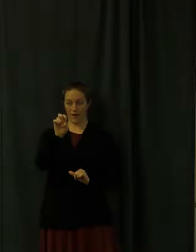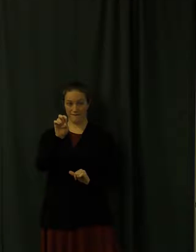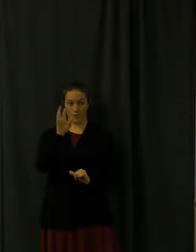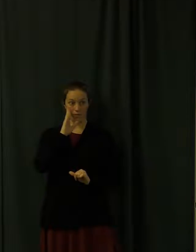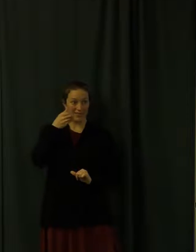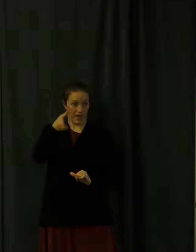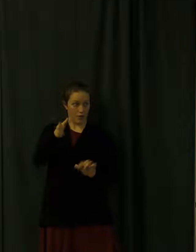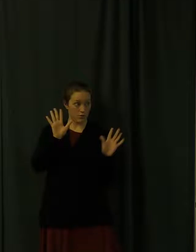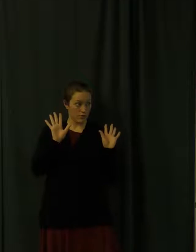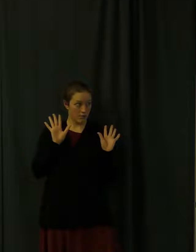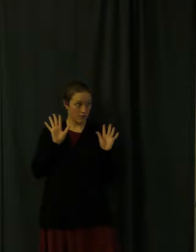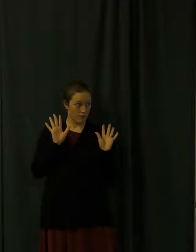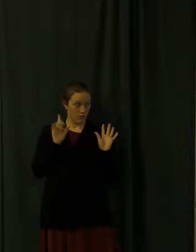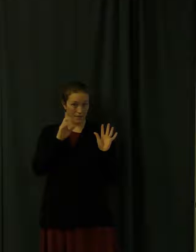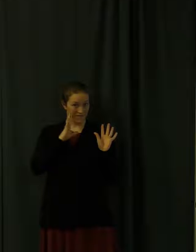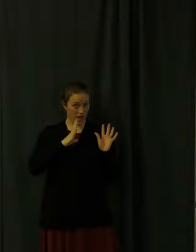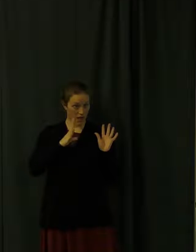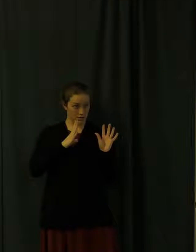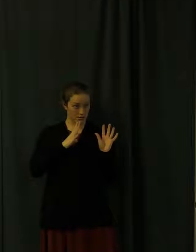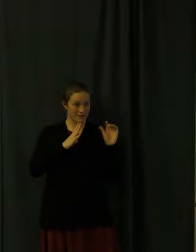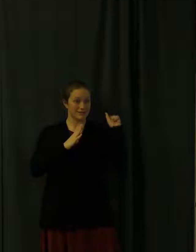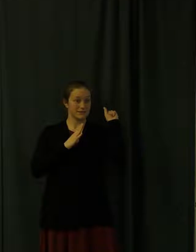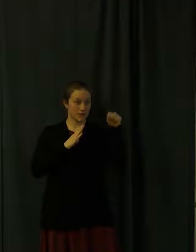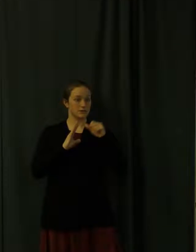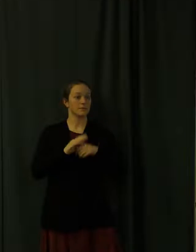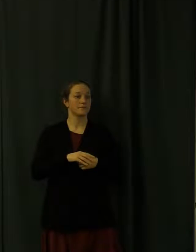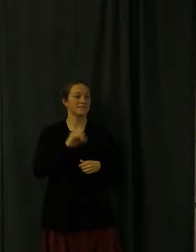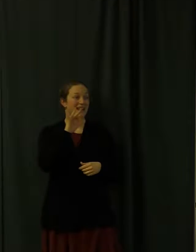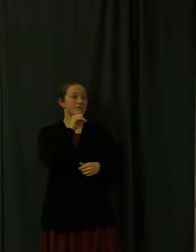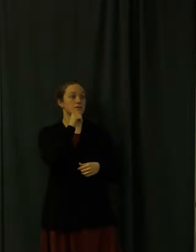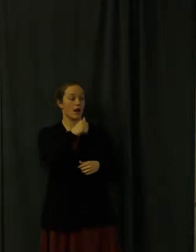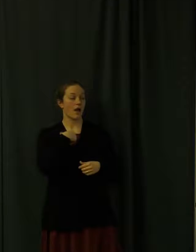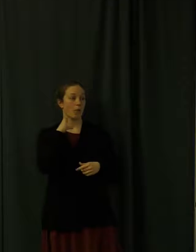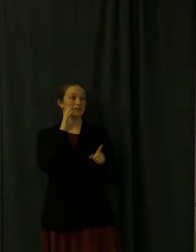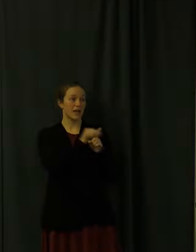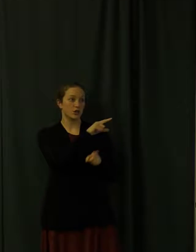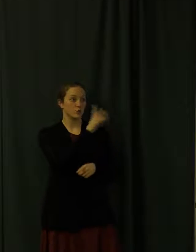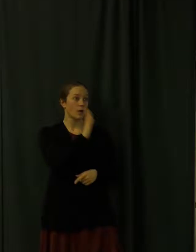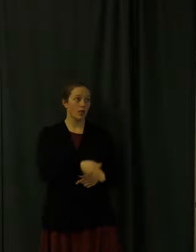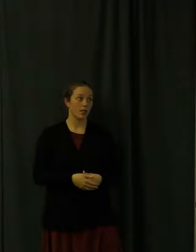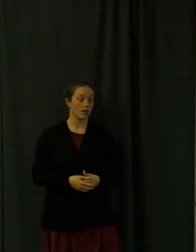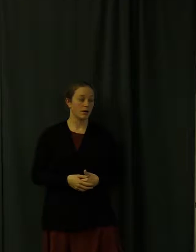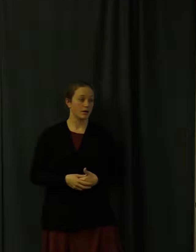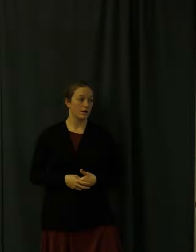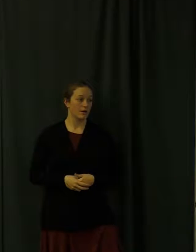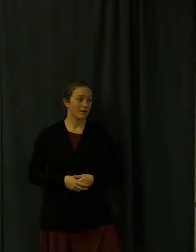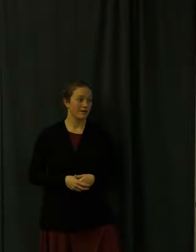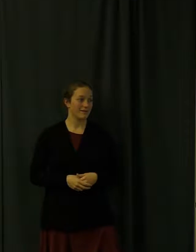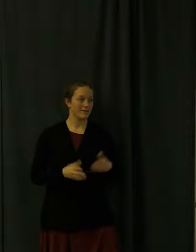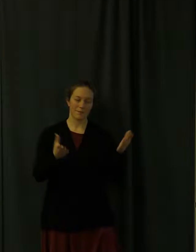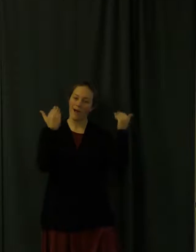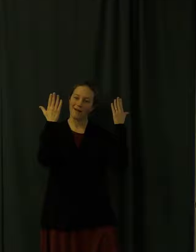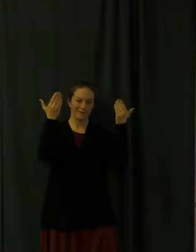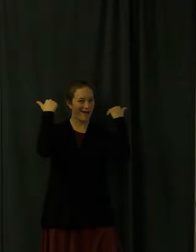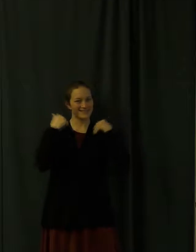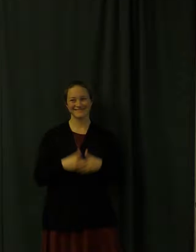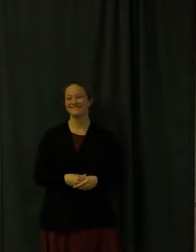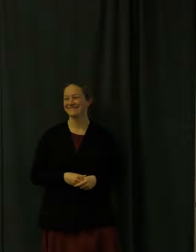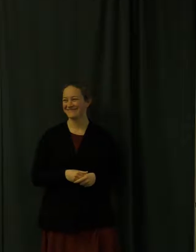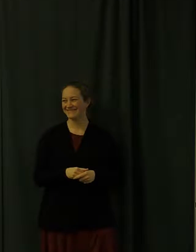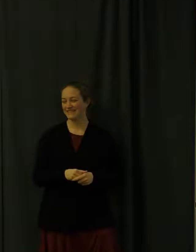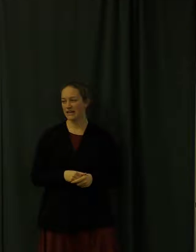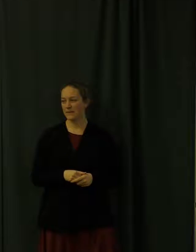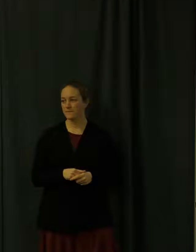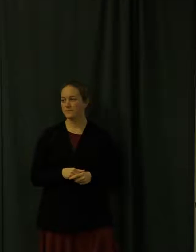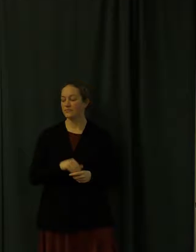be fine. Yep. Okay. If not, I'm coming after you. Come get it. Come on.